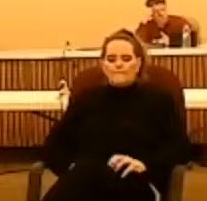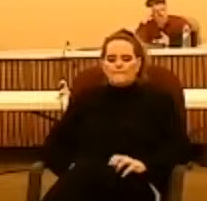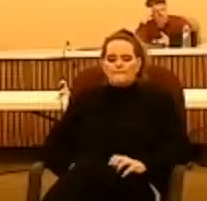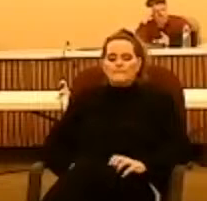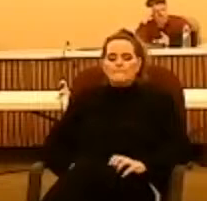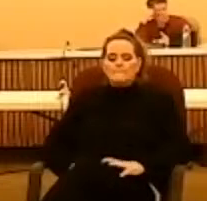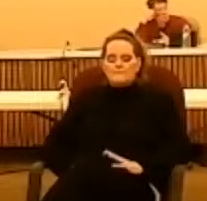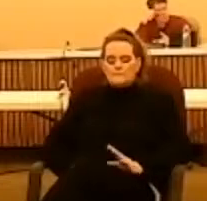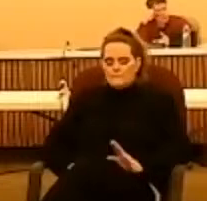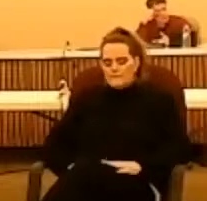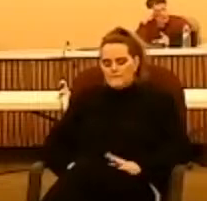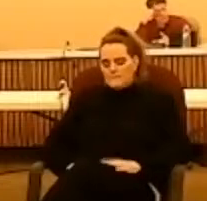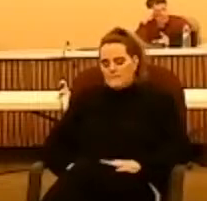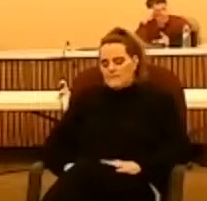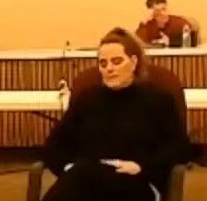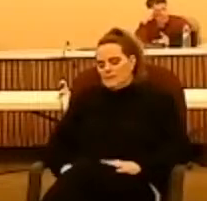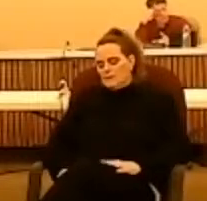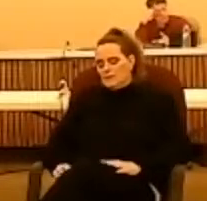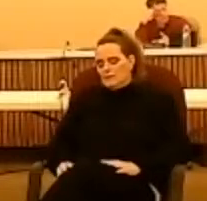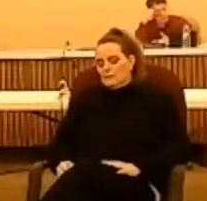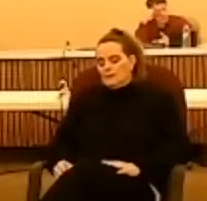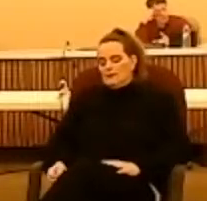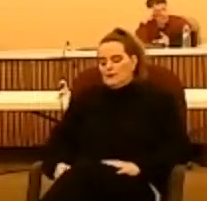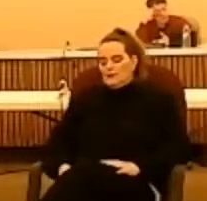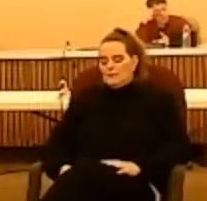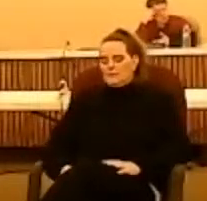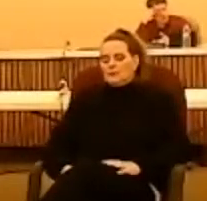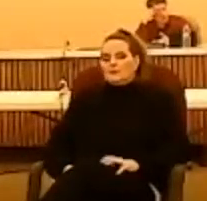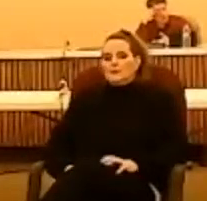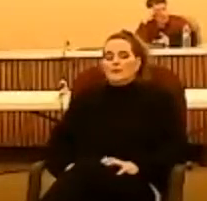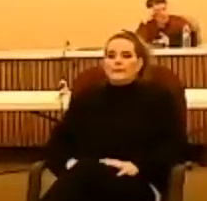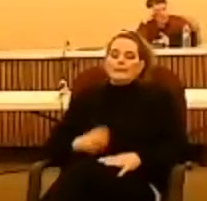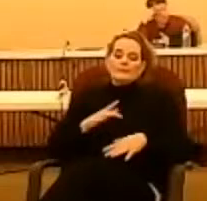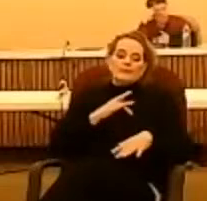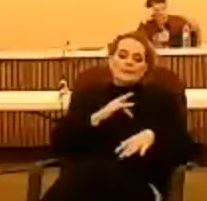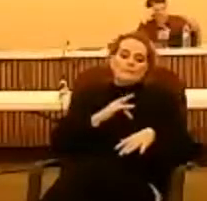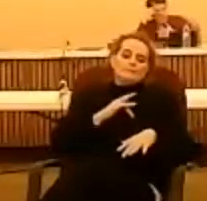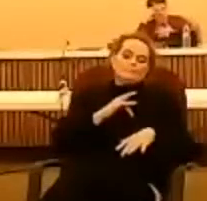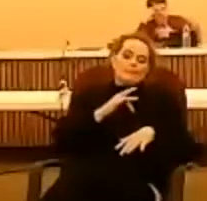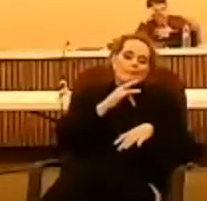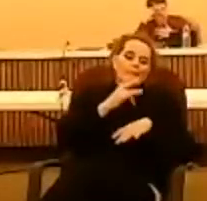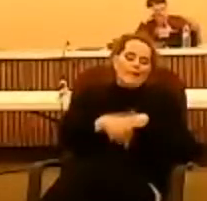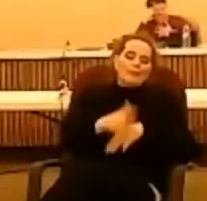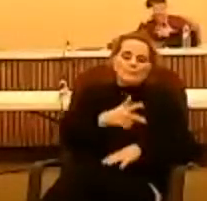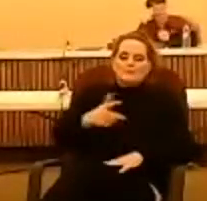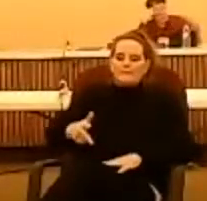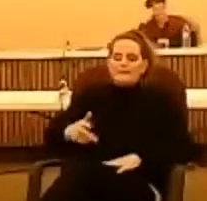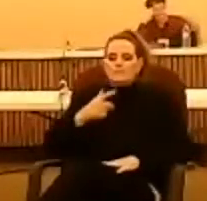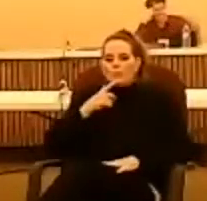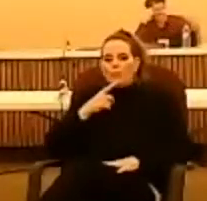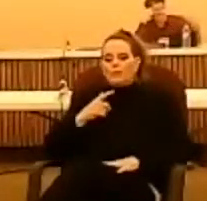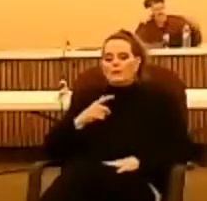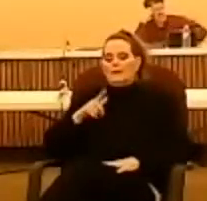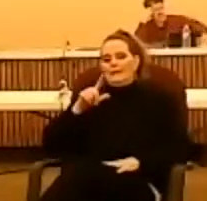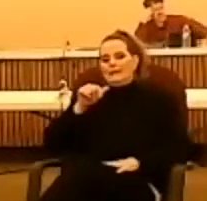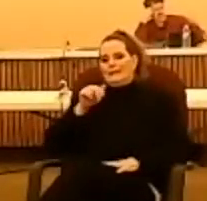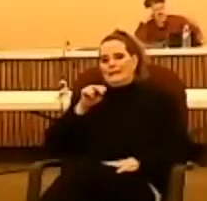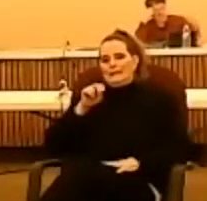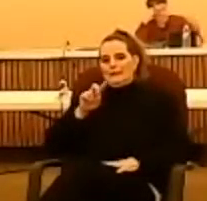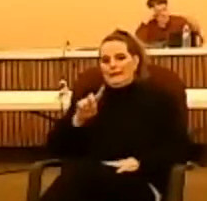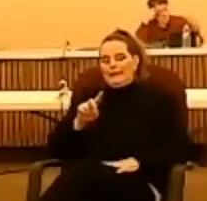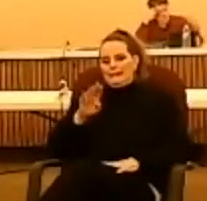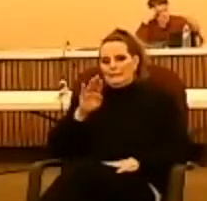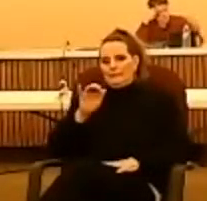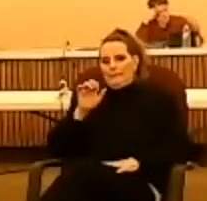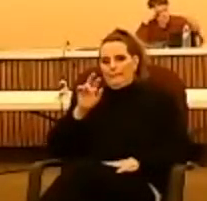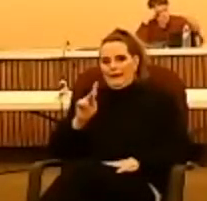in terms of available space to do some land bank parking around that clubhouse, there is. Okay. All right.